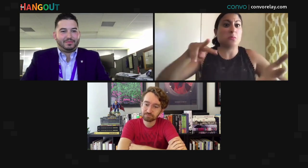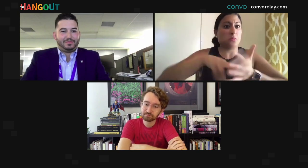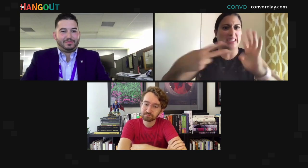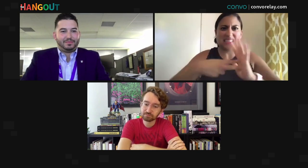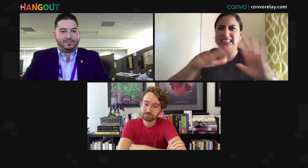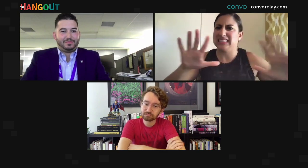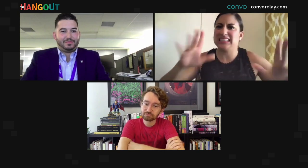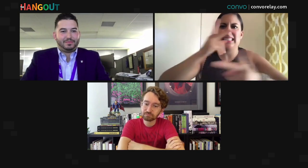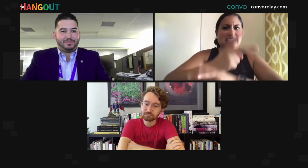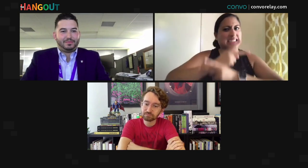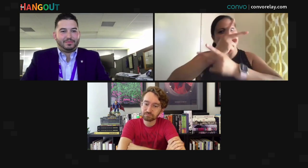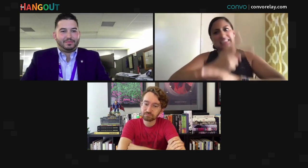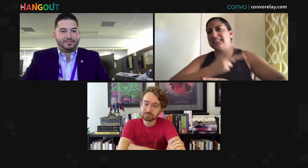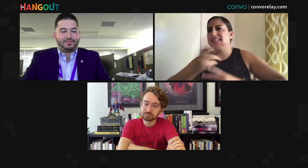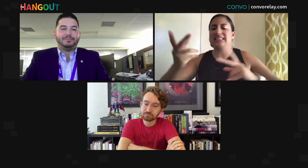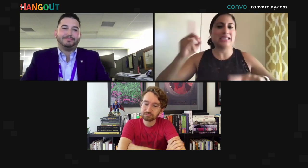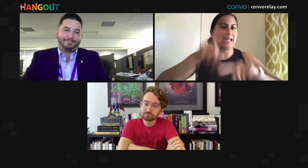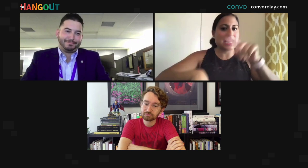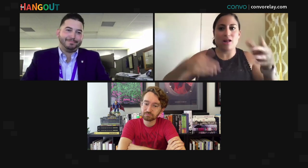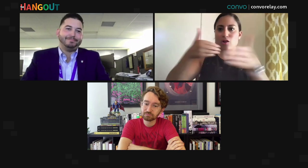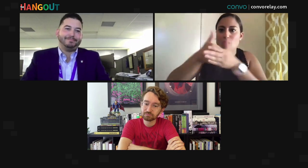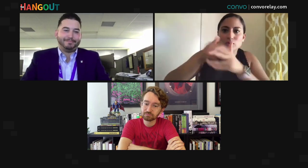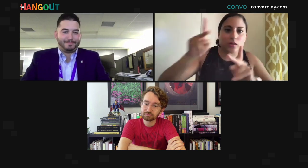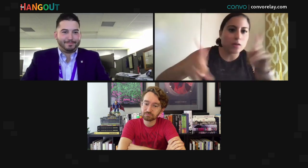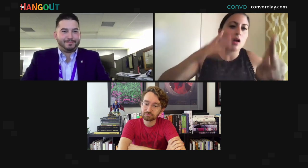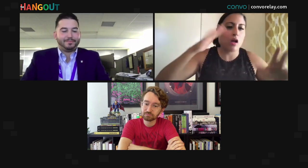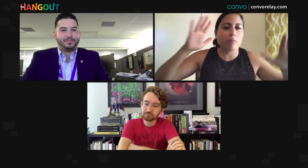that was very intensive. And usually we would have an